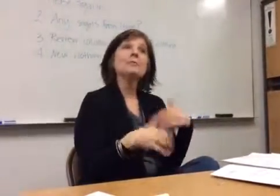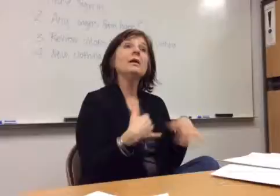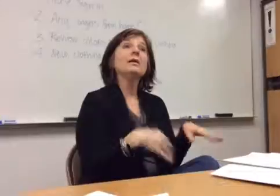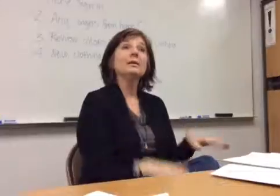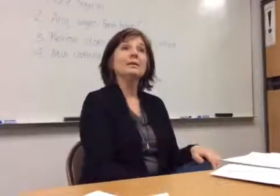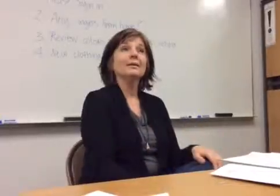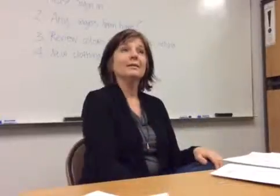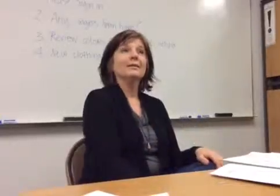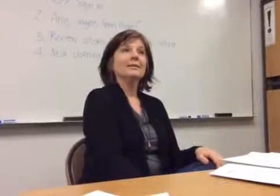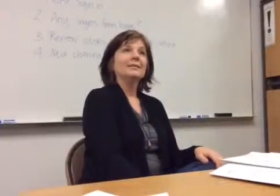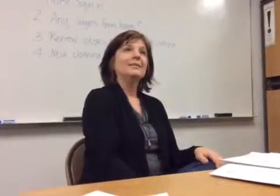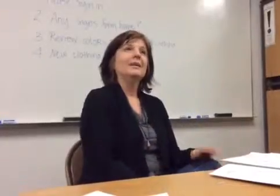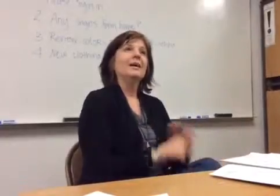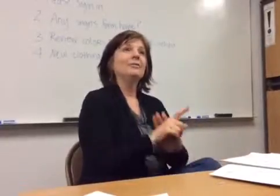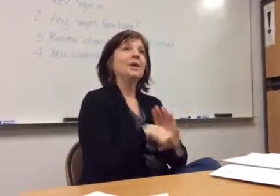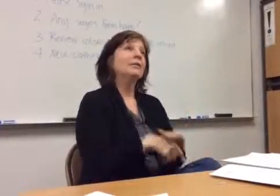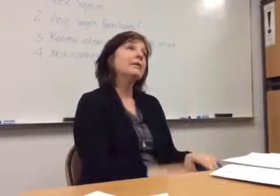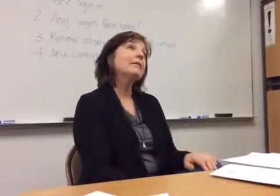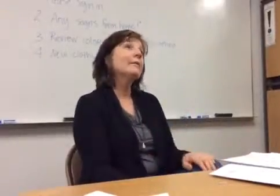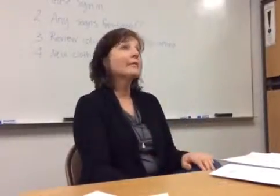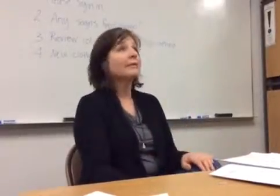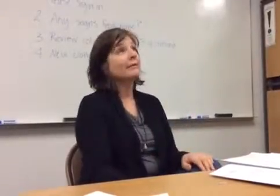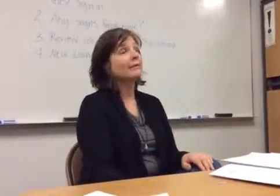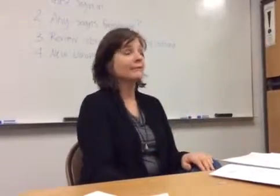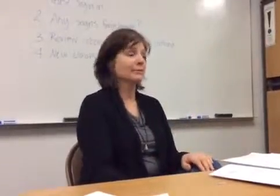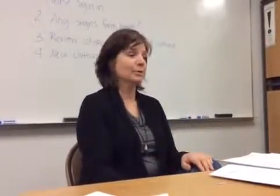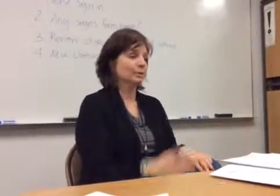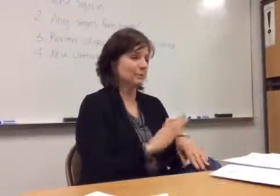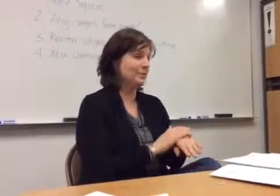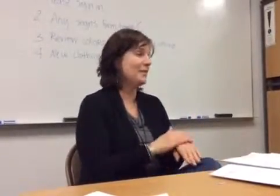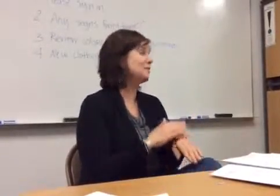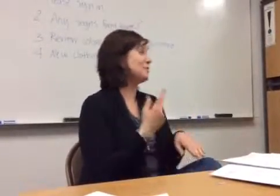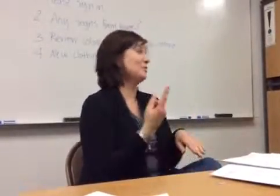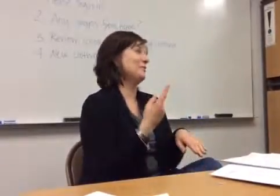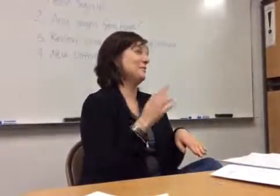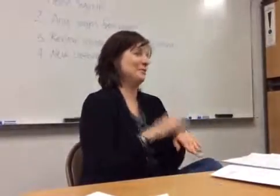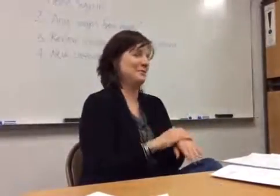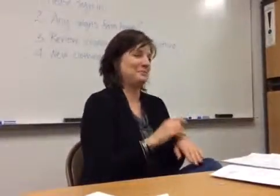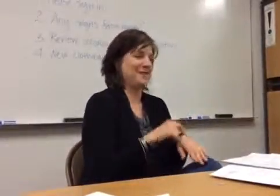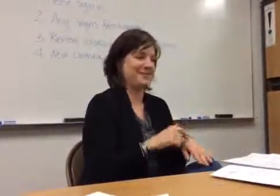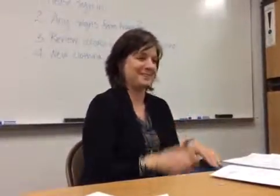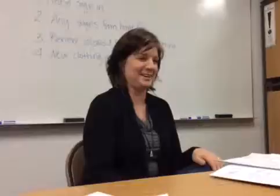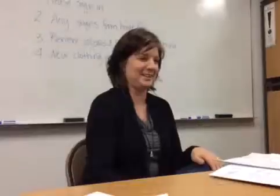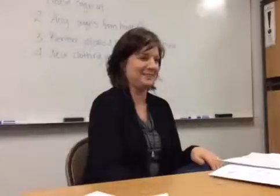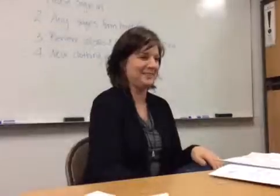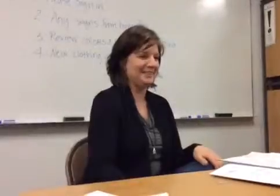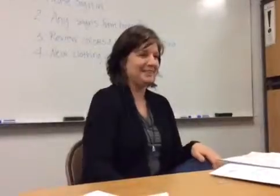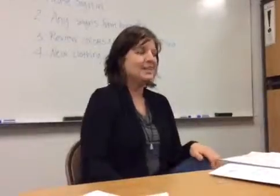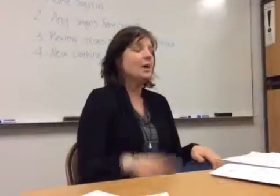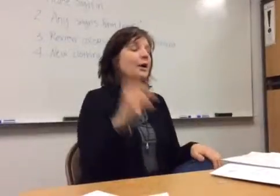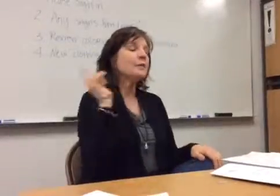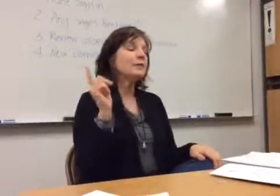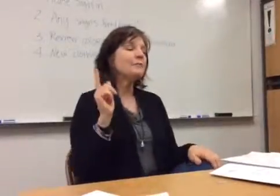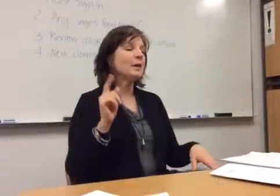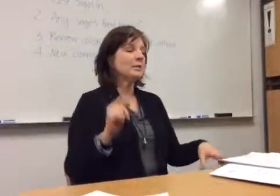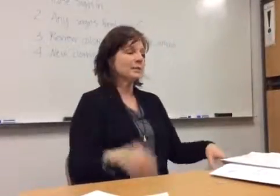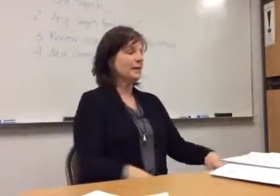ready. Half an hour later. That's the only way we would be on time. Okay, what if I were to sign